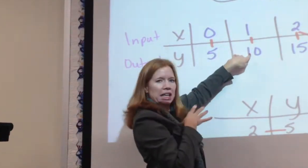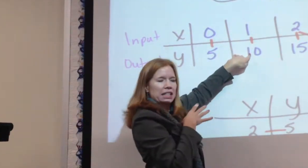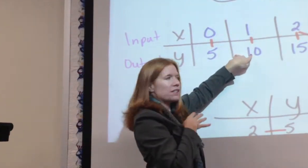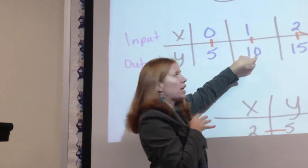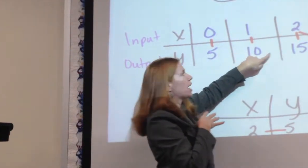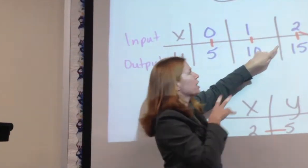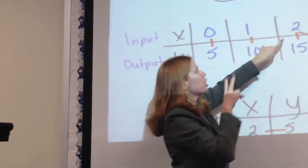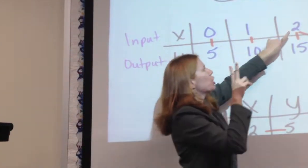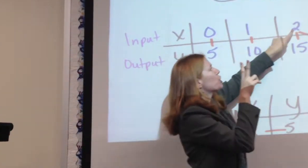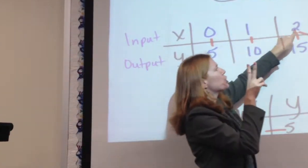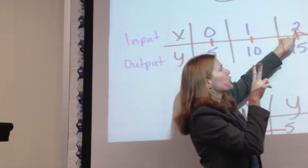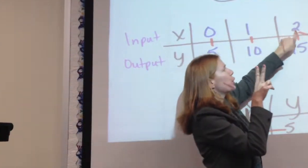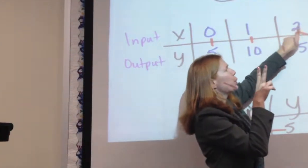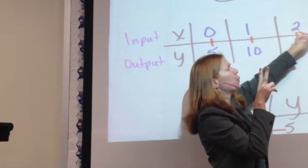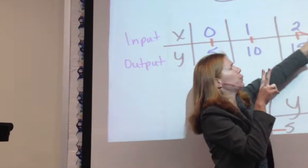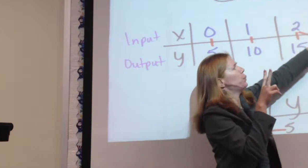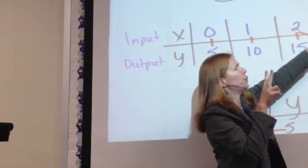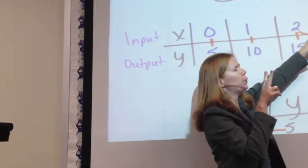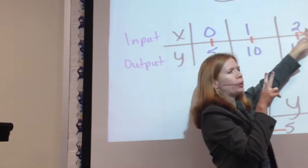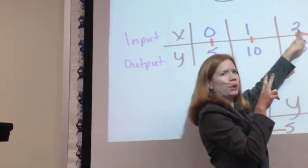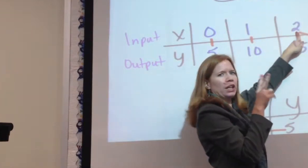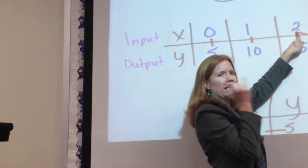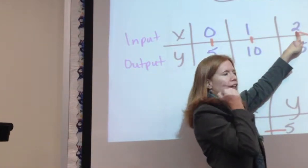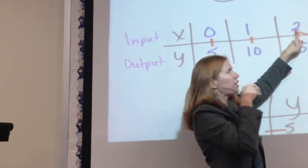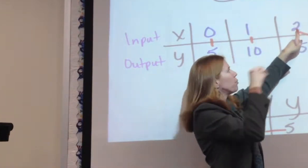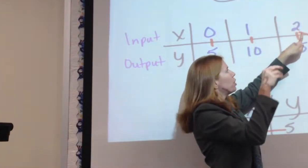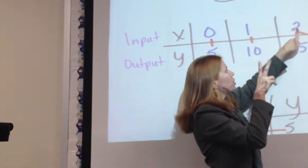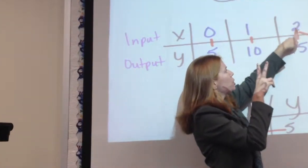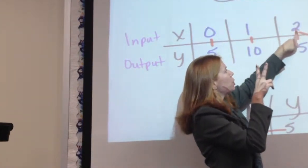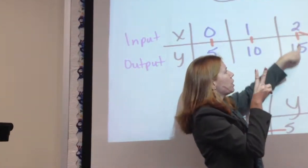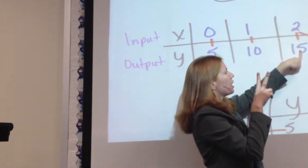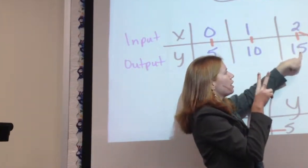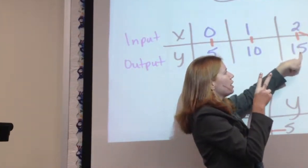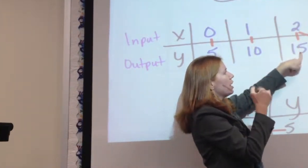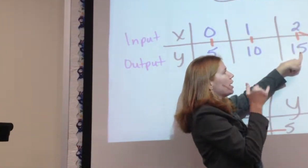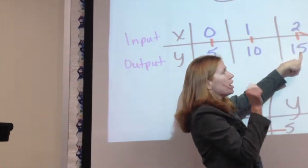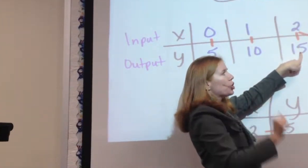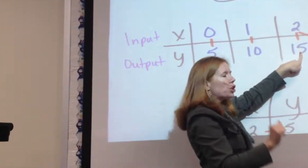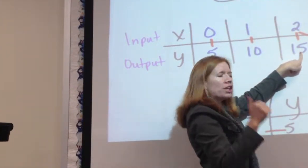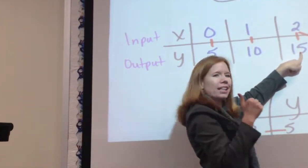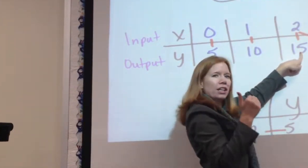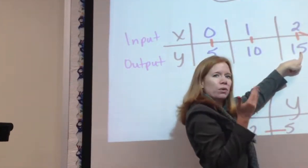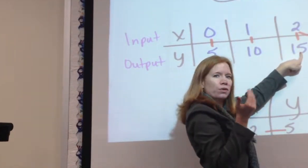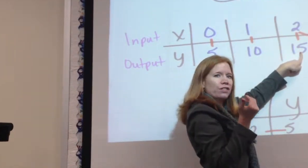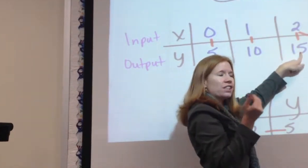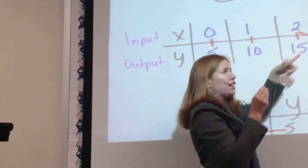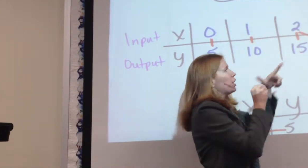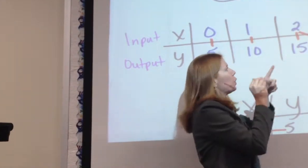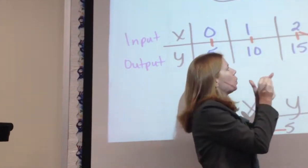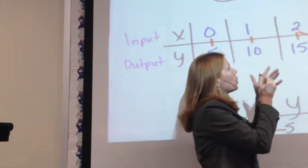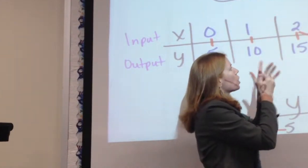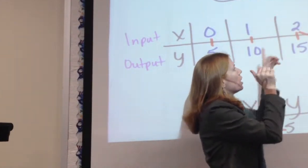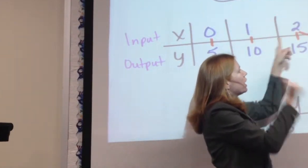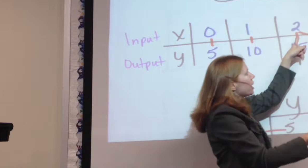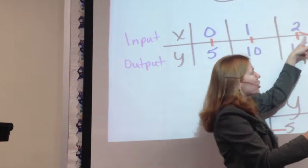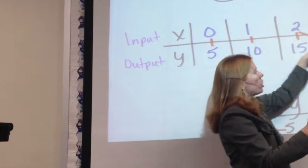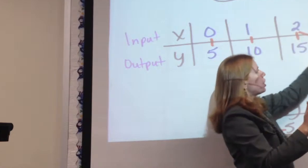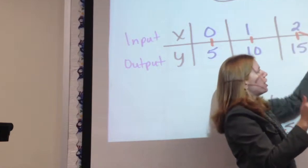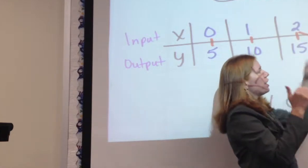that's fine. 2. If I put 2 in, it could equal 15 or it could